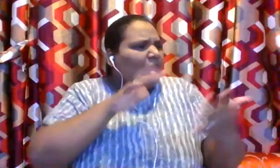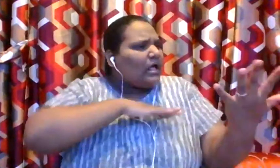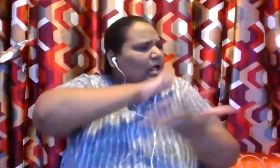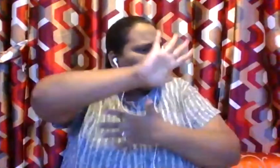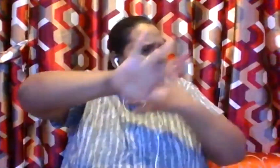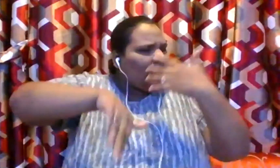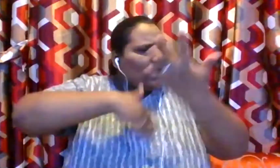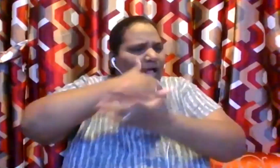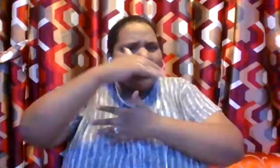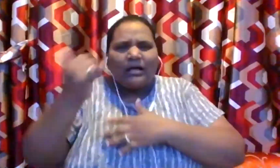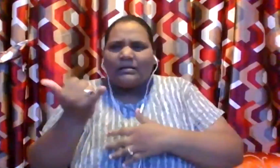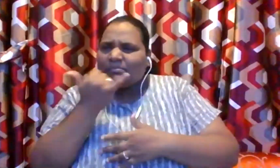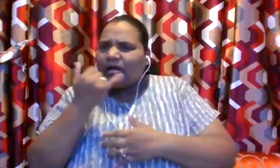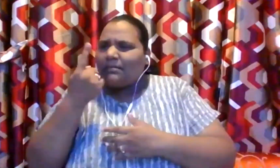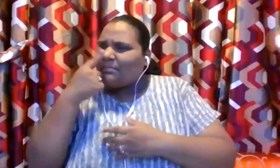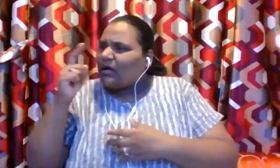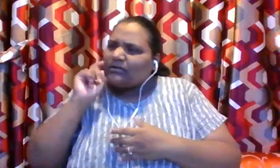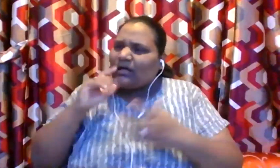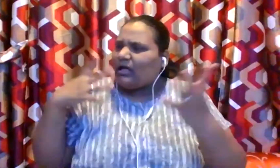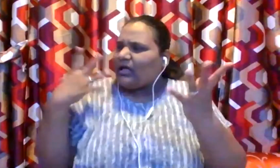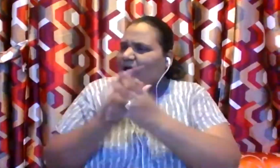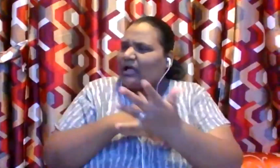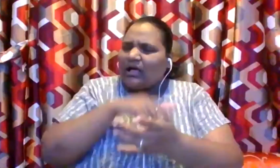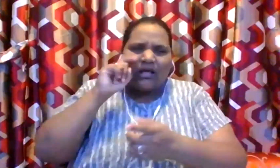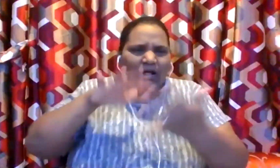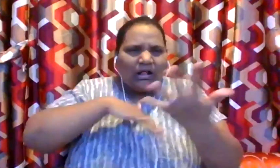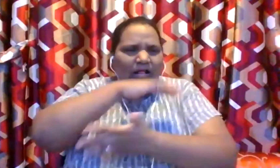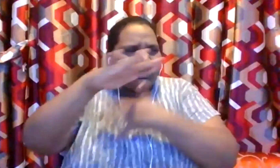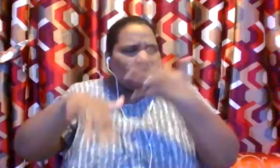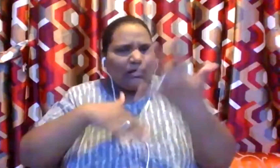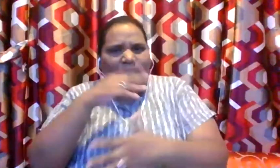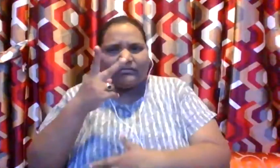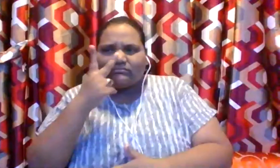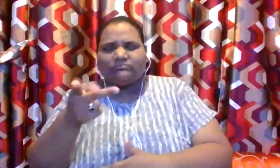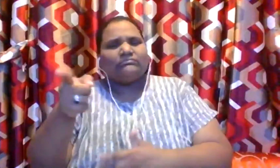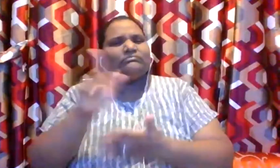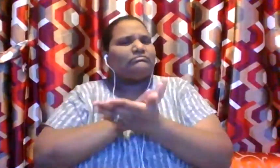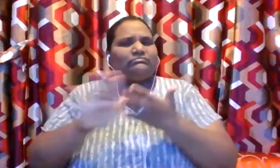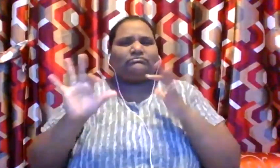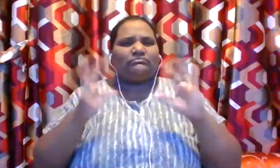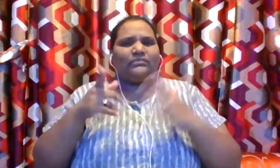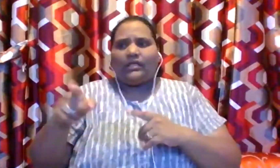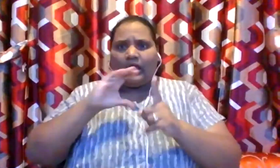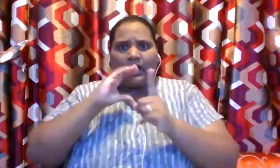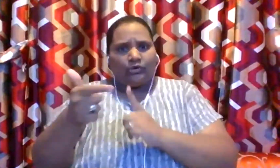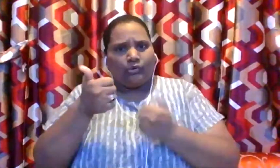taking place. It is like the extreme culture in any society. It is like a most ghastly